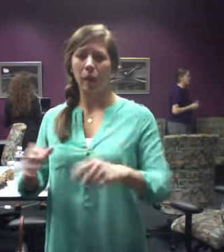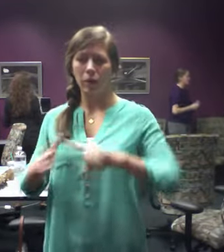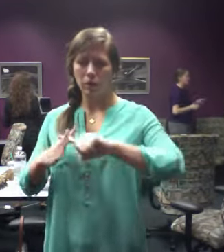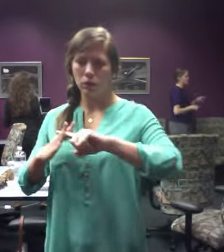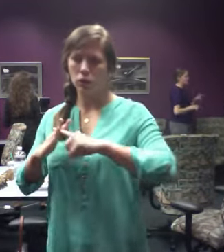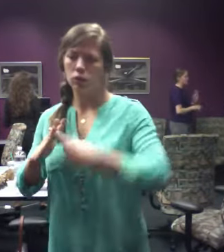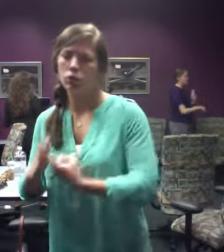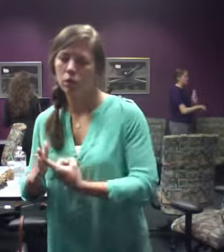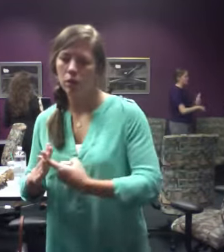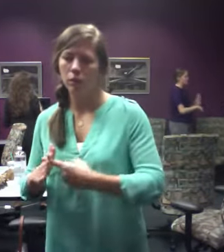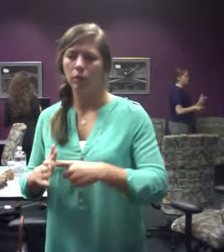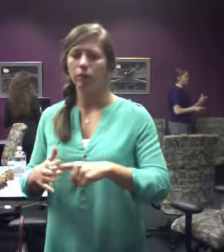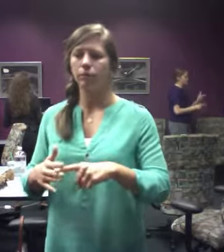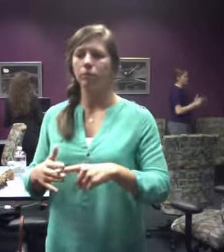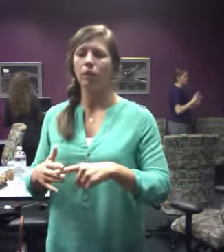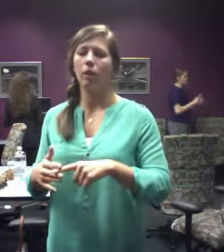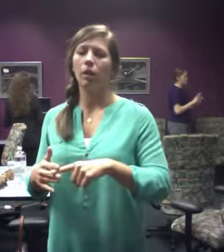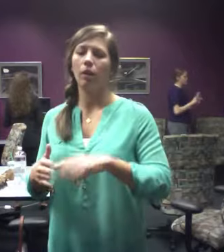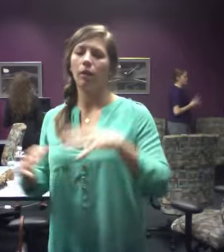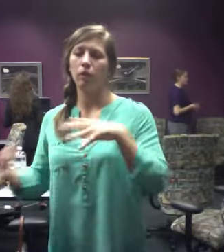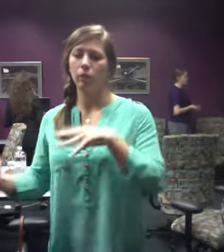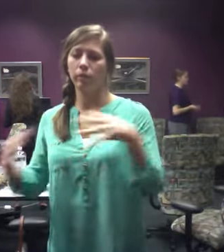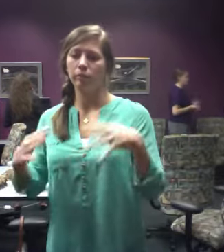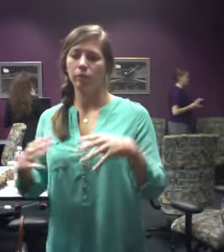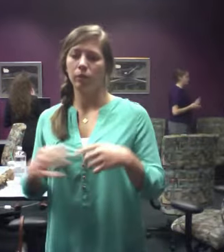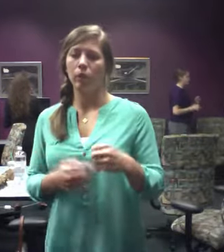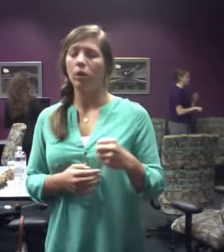2/5, put lines through those 2/5.